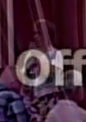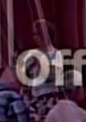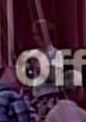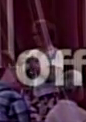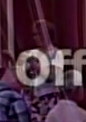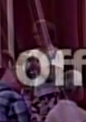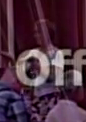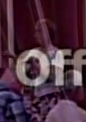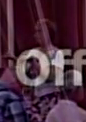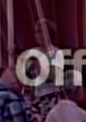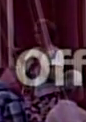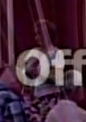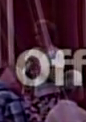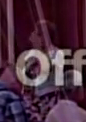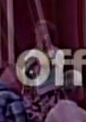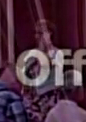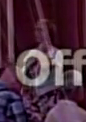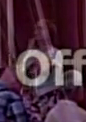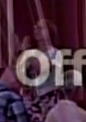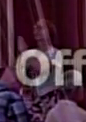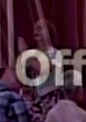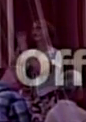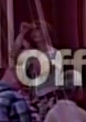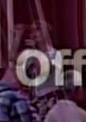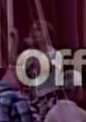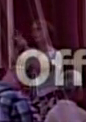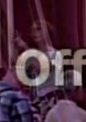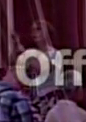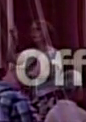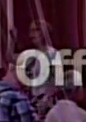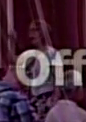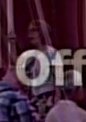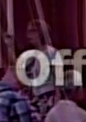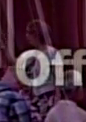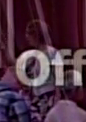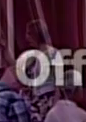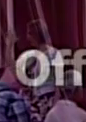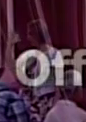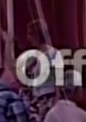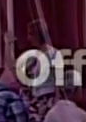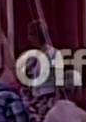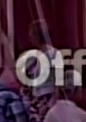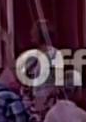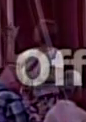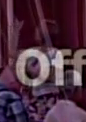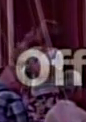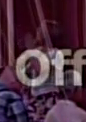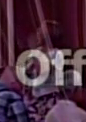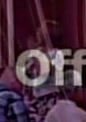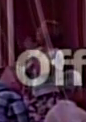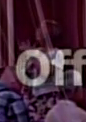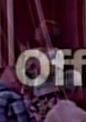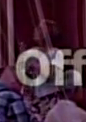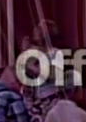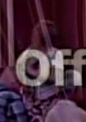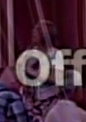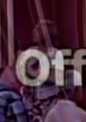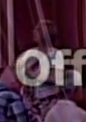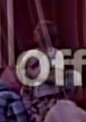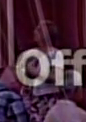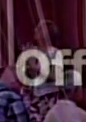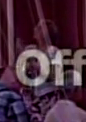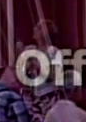here today. We pray for Brother Rogers. He comes. Lord, that you speak to him and through him and